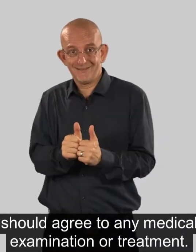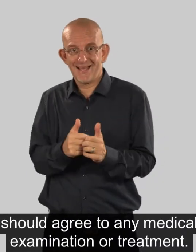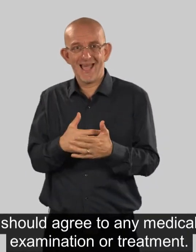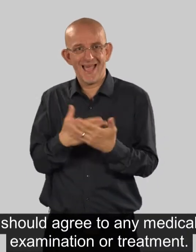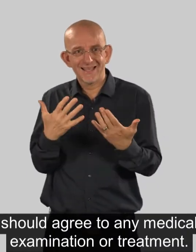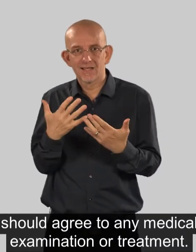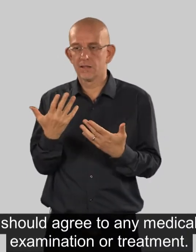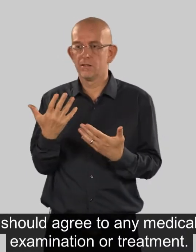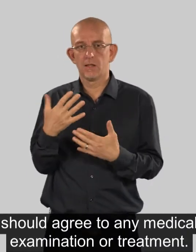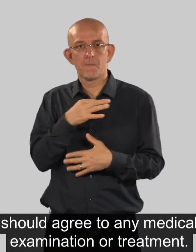treatment.